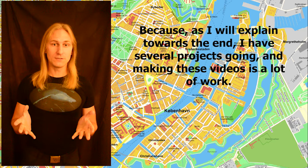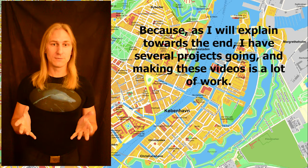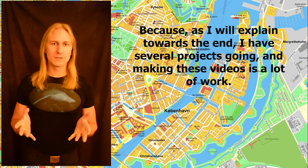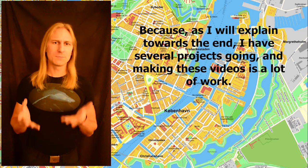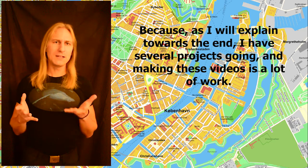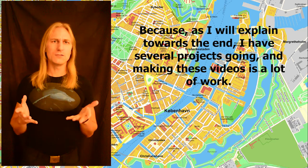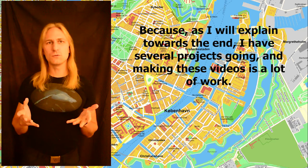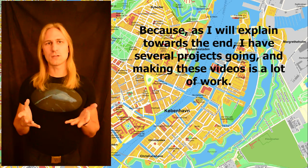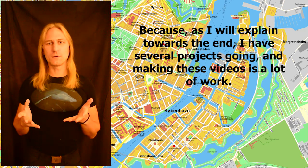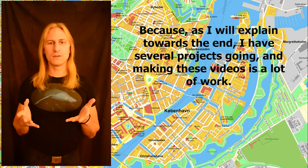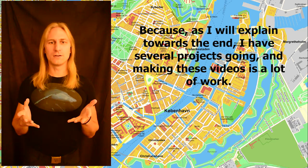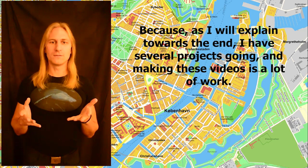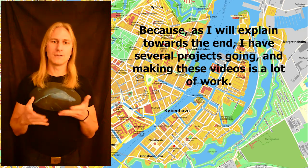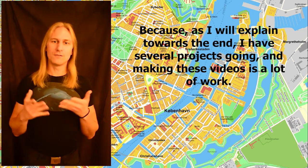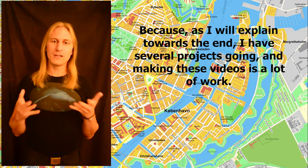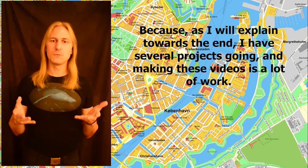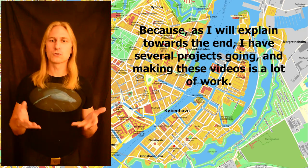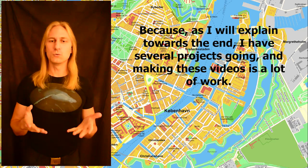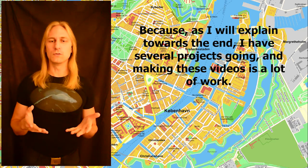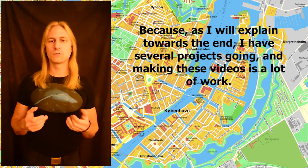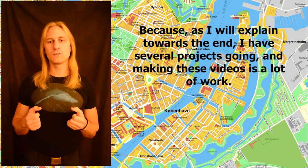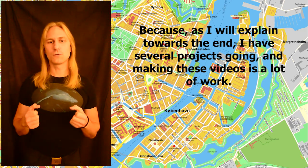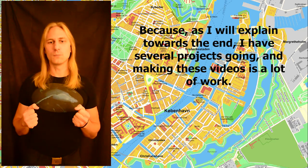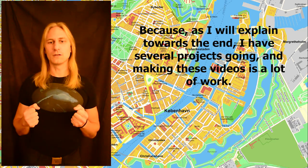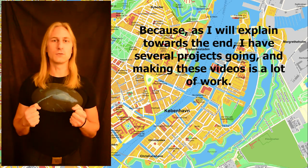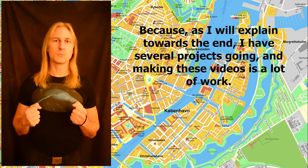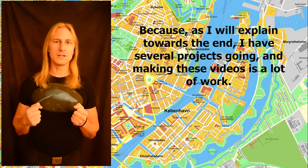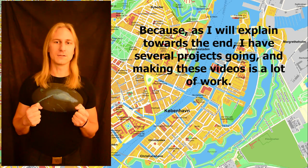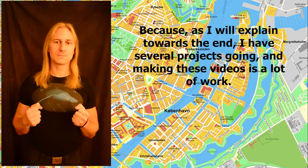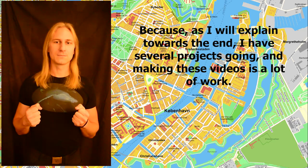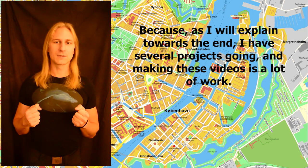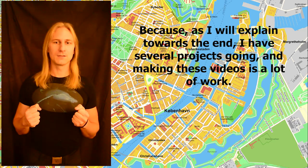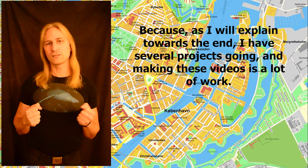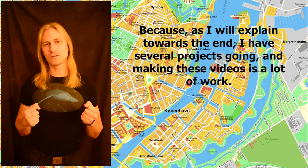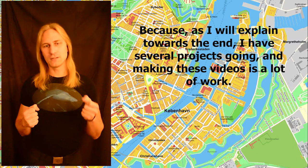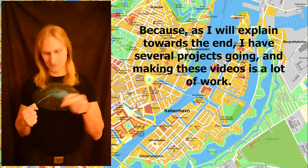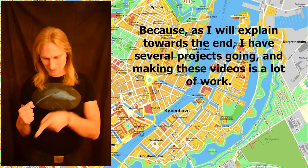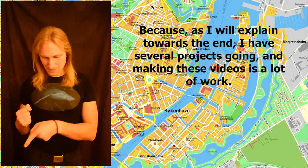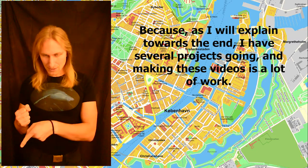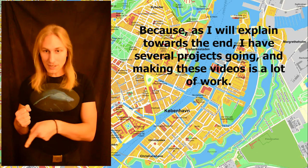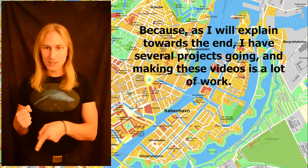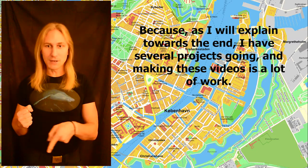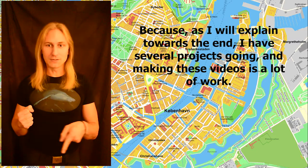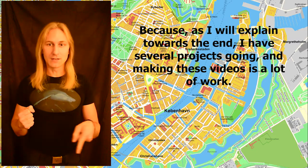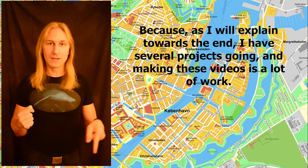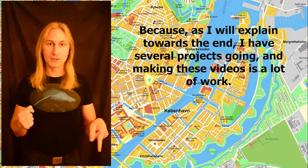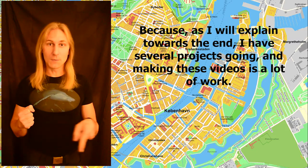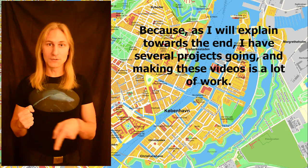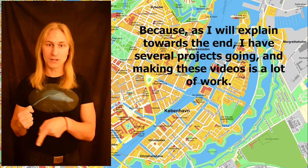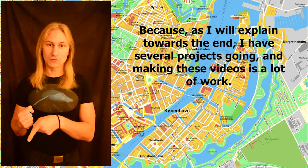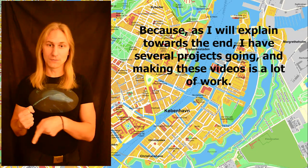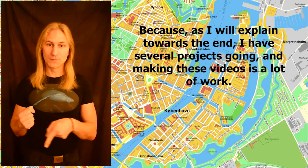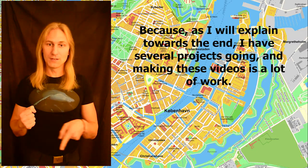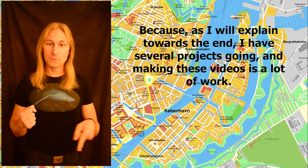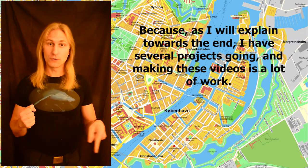enjoy this, please use some of the available tools to inform me of your opinion, such as the like button and the